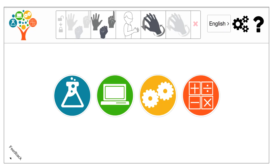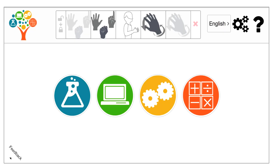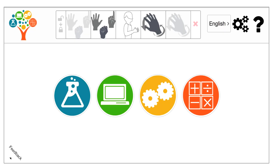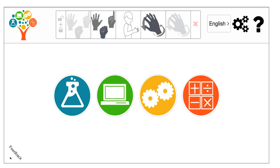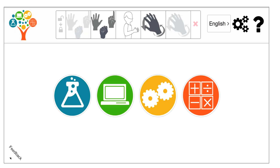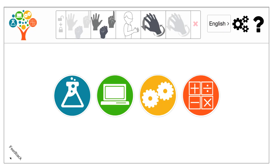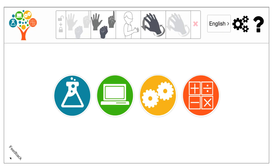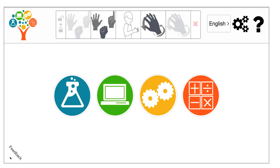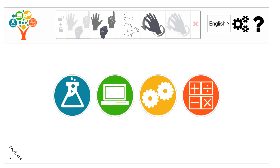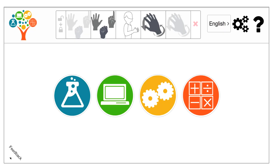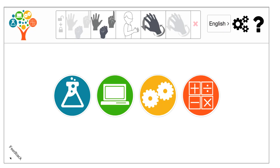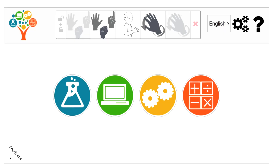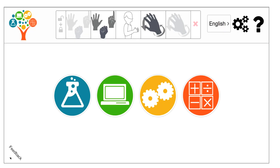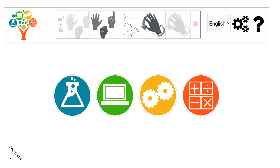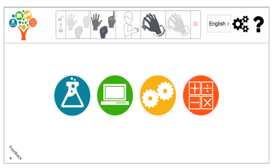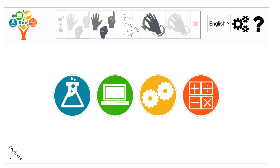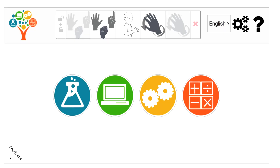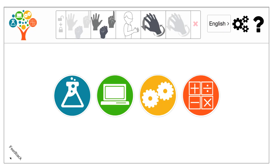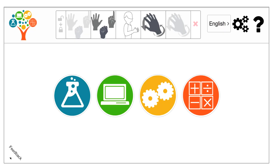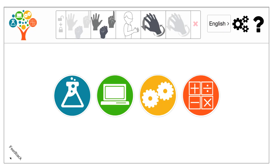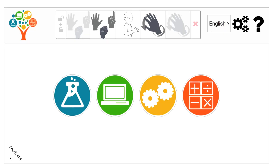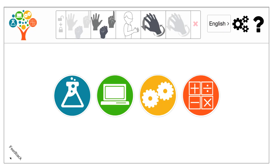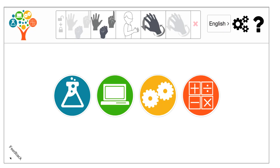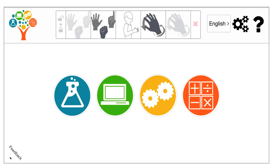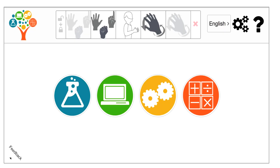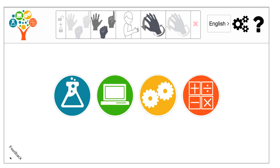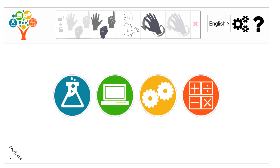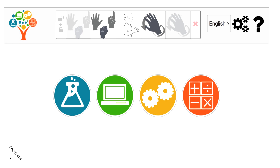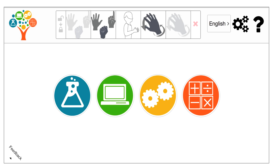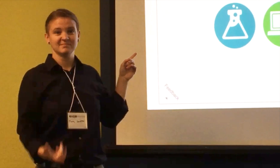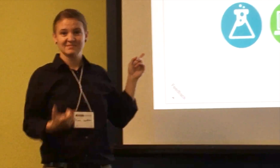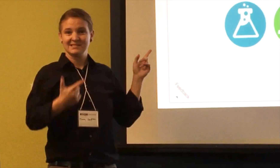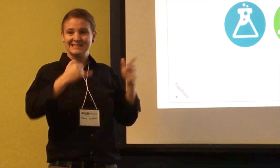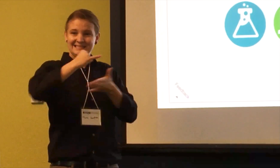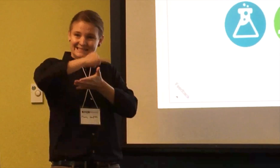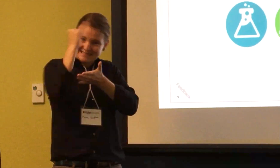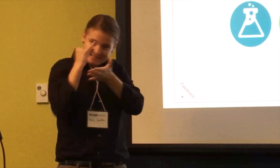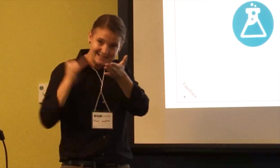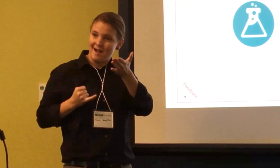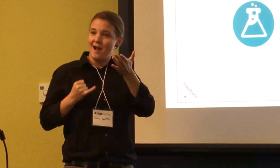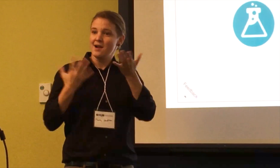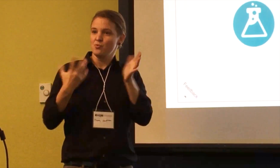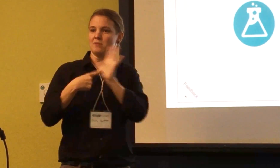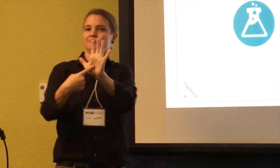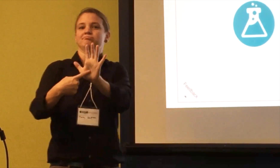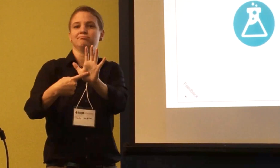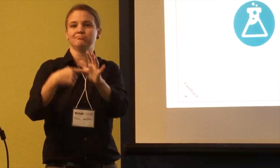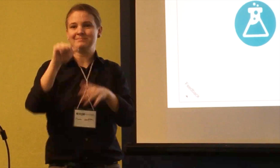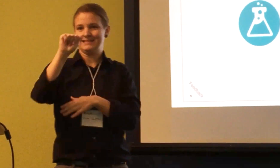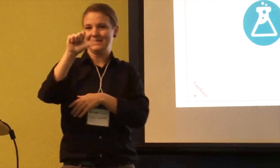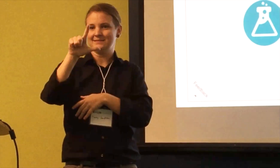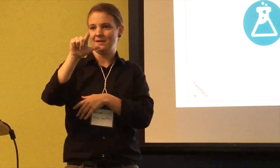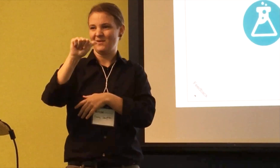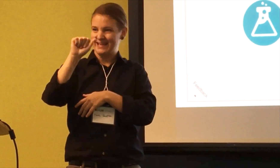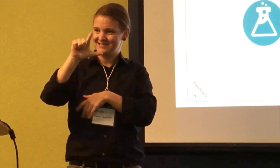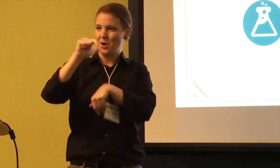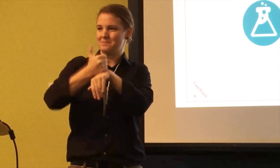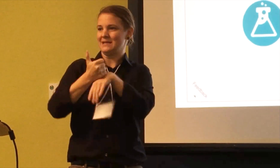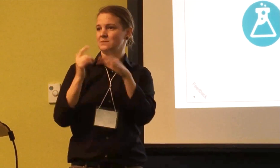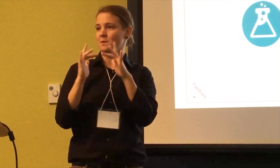So this is our online resource, and that is what people see when they first enter the ASL CLEAR resource. It